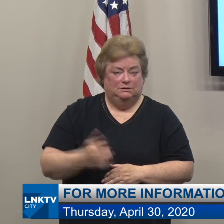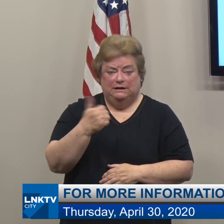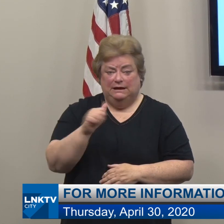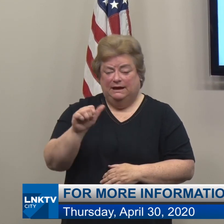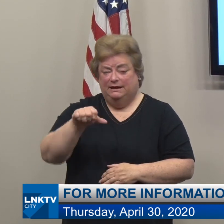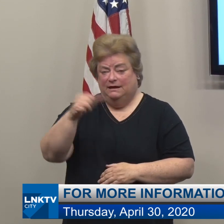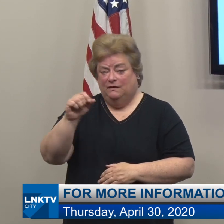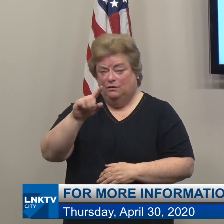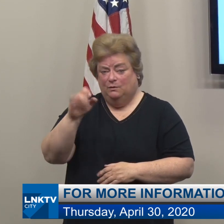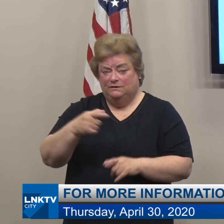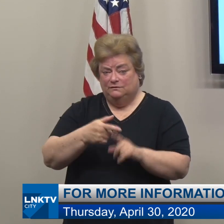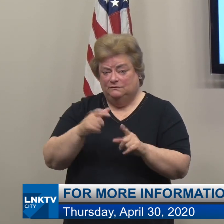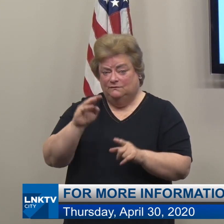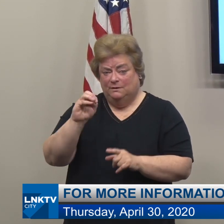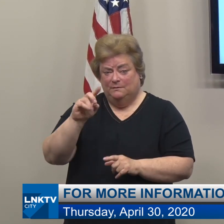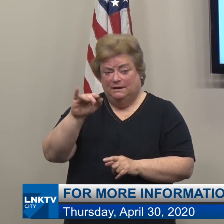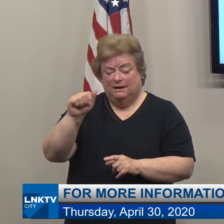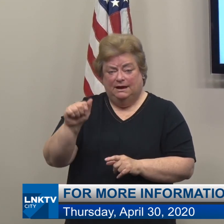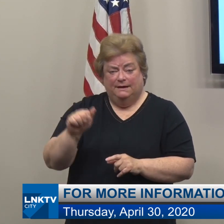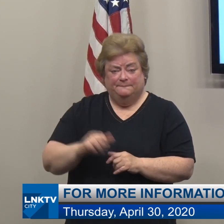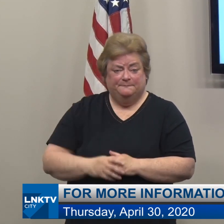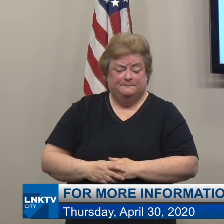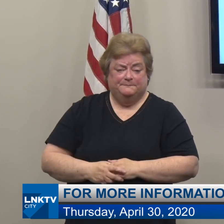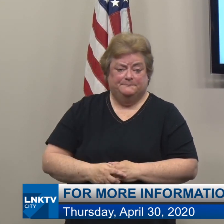Any other questions from the media?